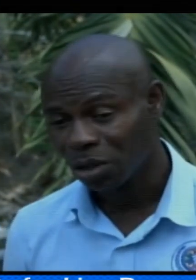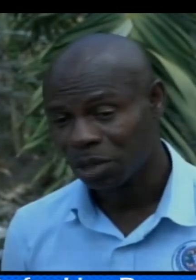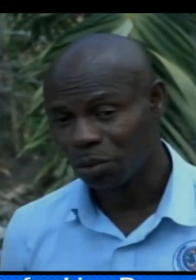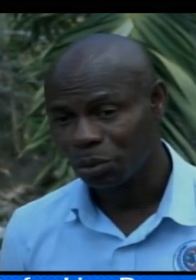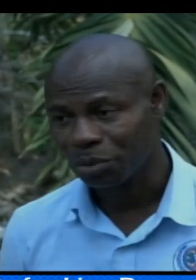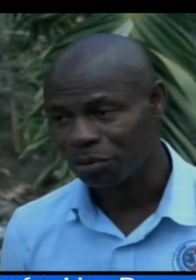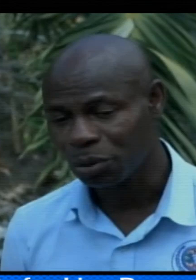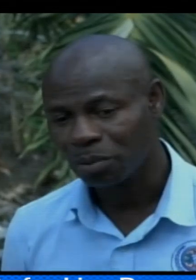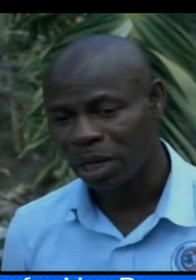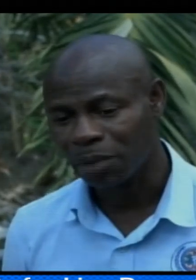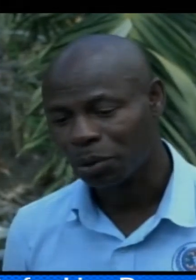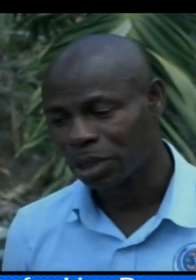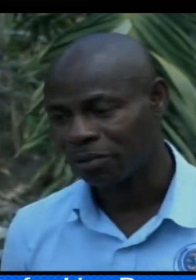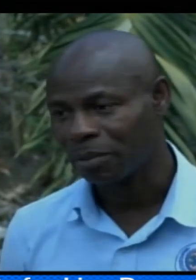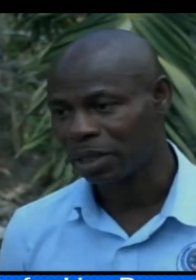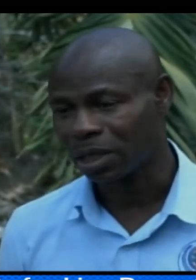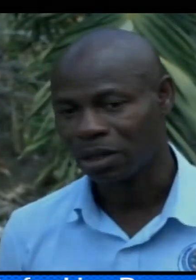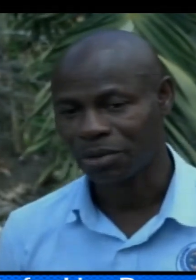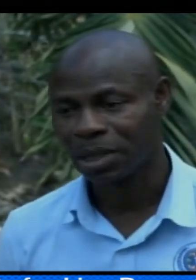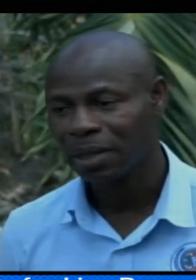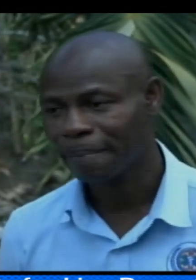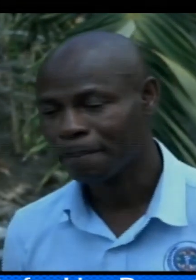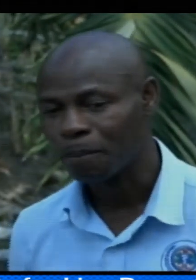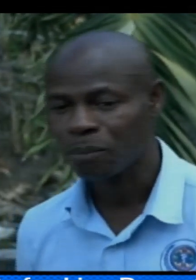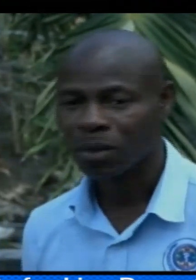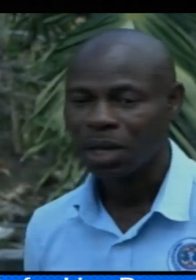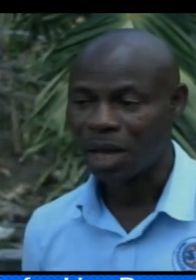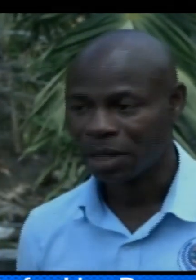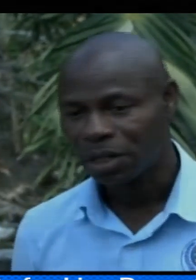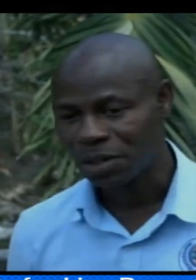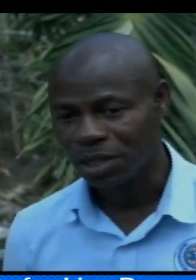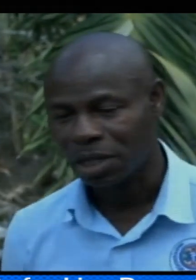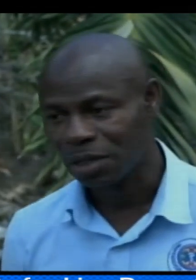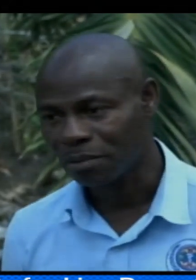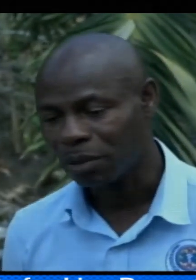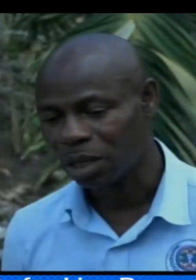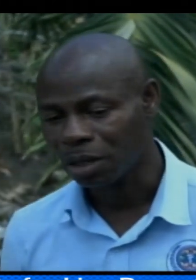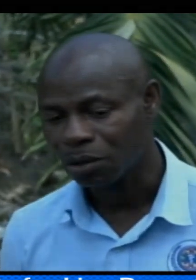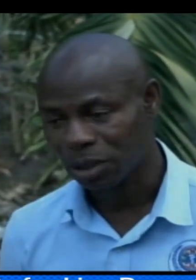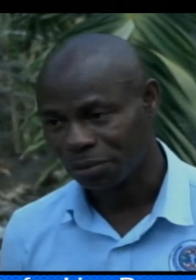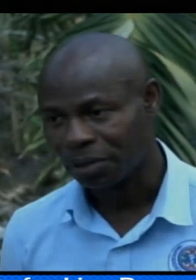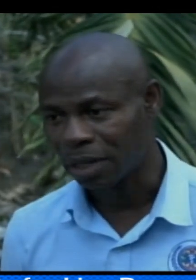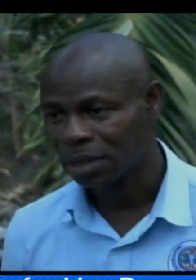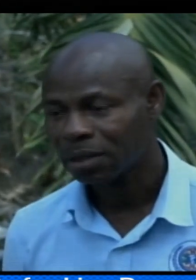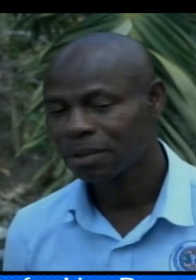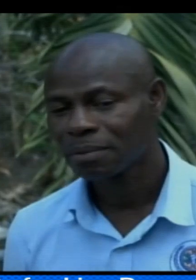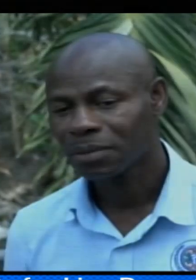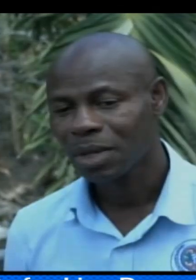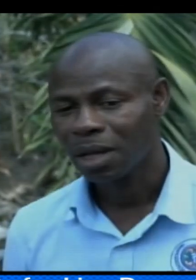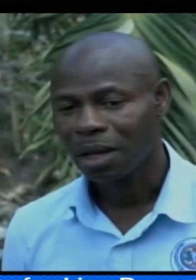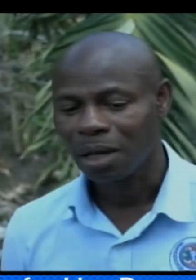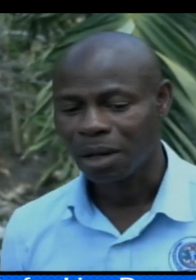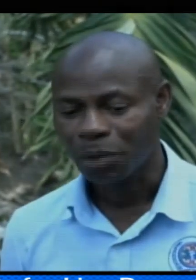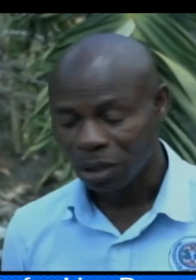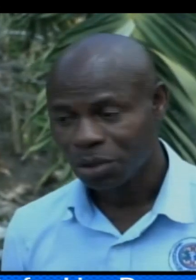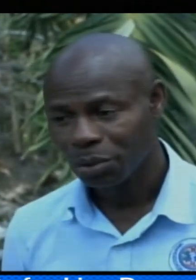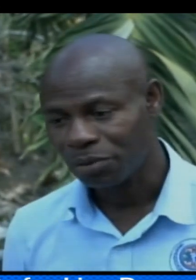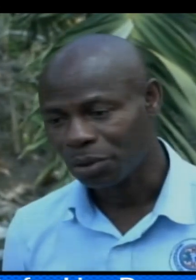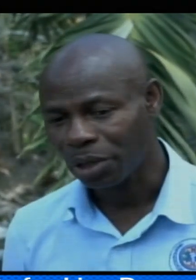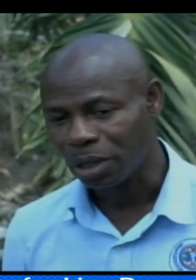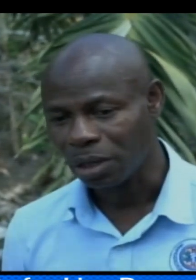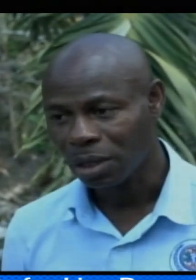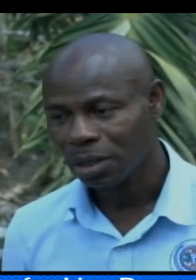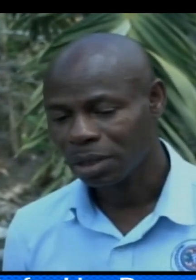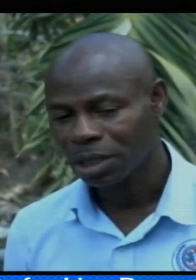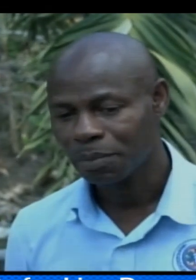That document would be reviewed by the Port Environmental Health Officer, and a decision is made out of that. Mm-hmm. We also